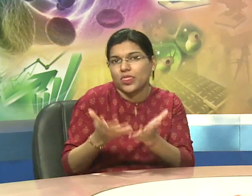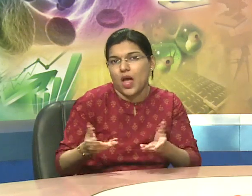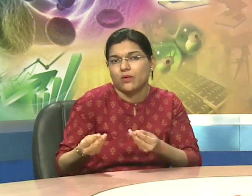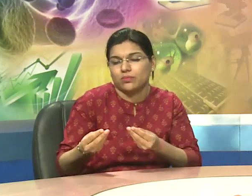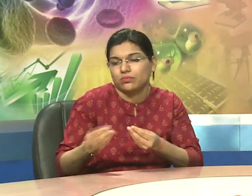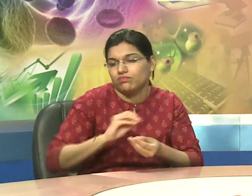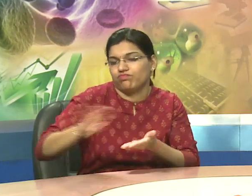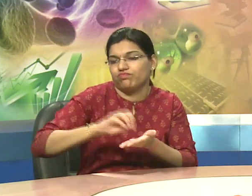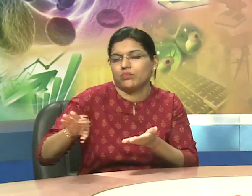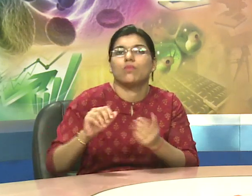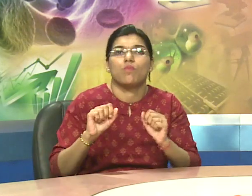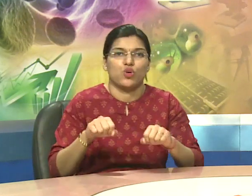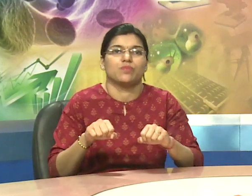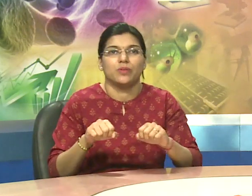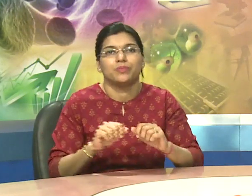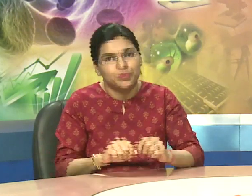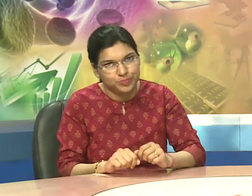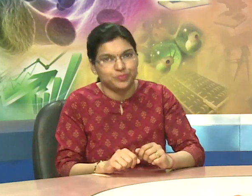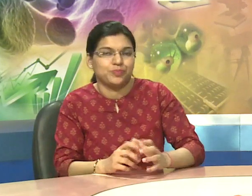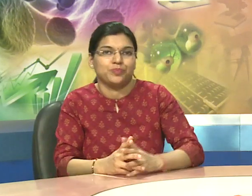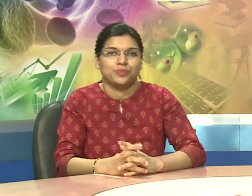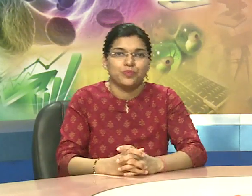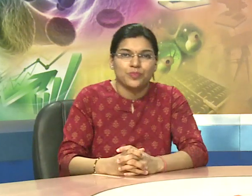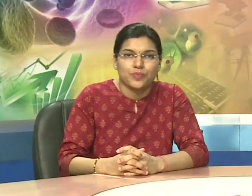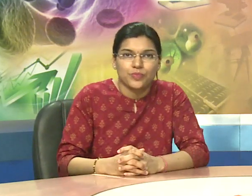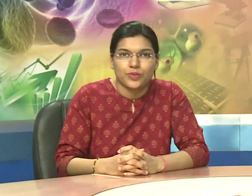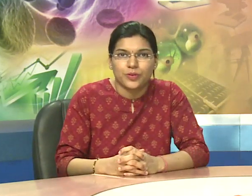Who use inland transportation?